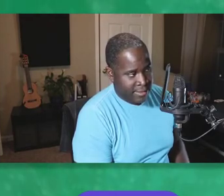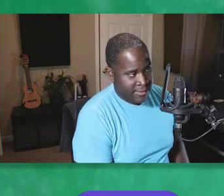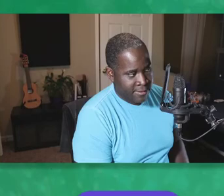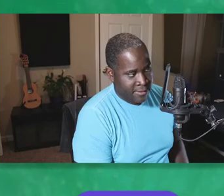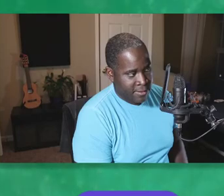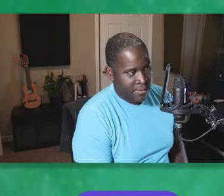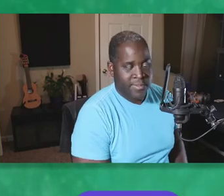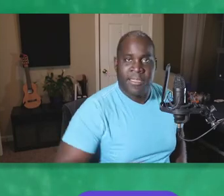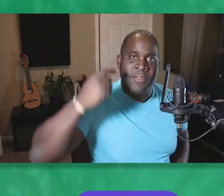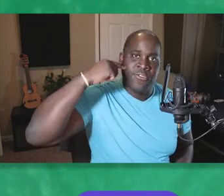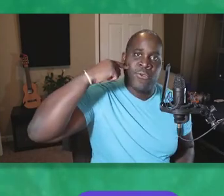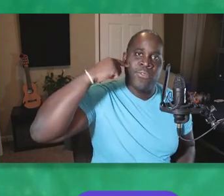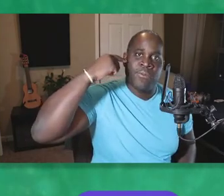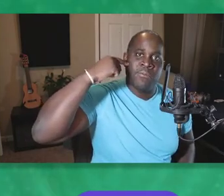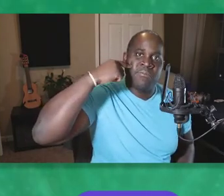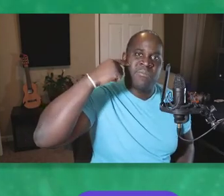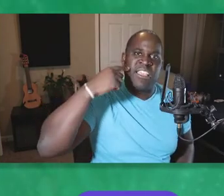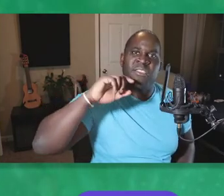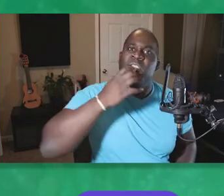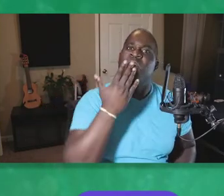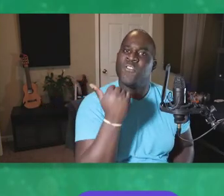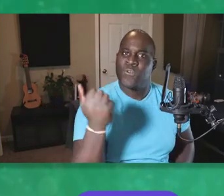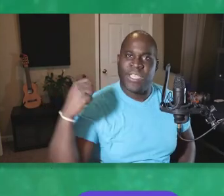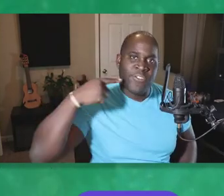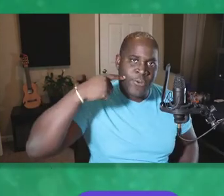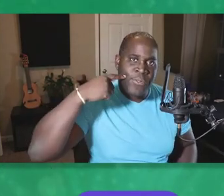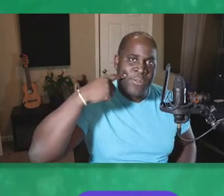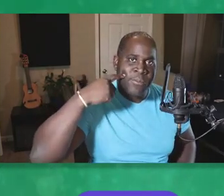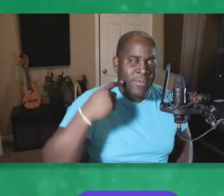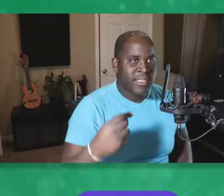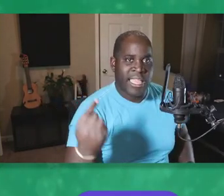index things, tooth, like